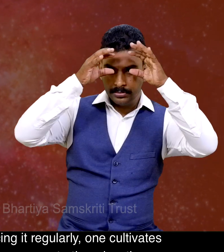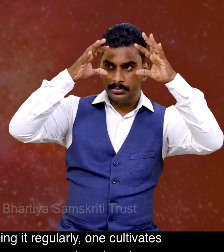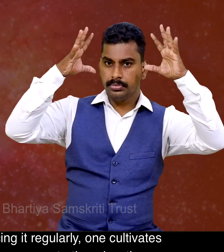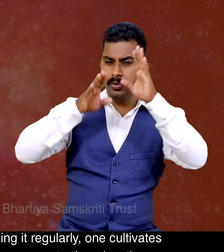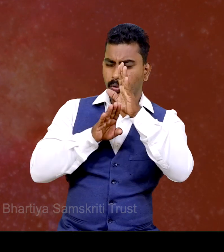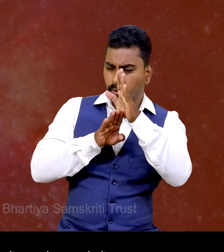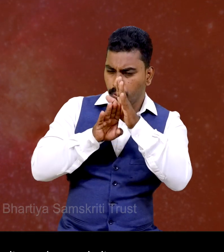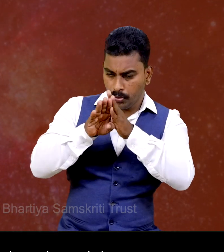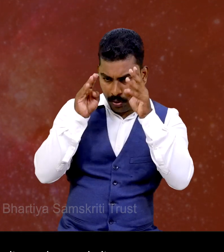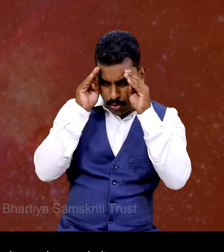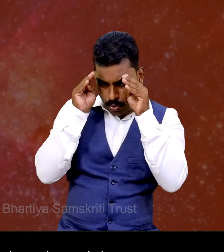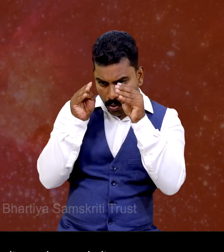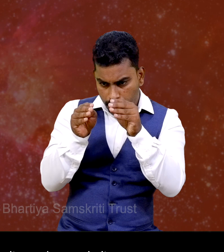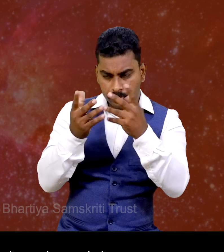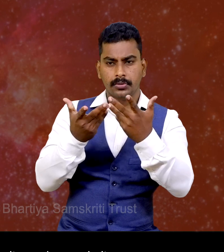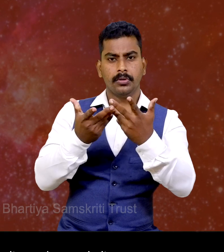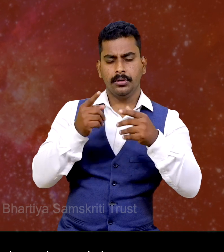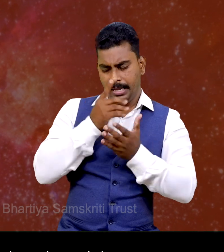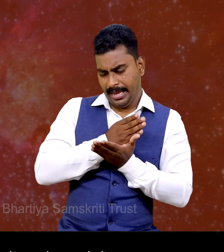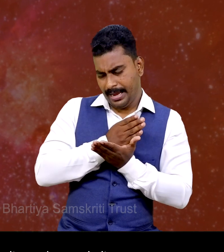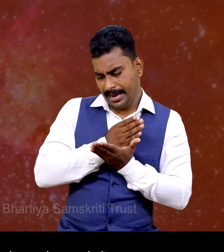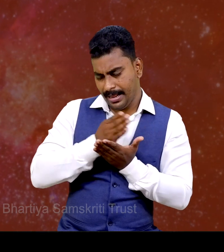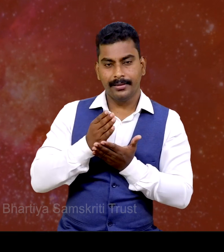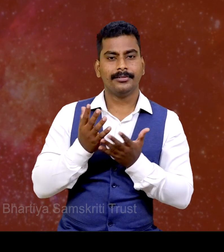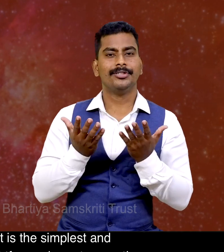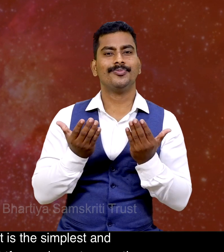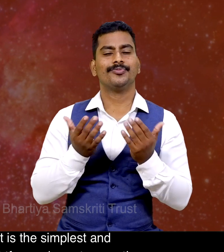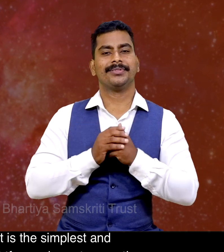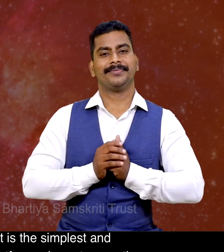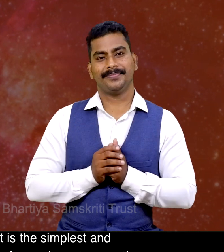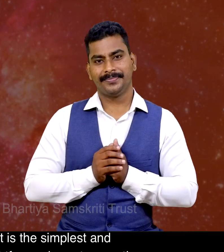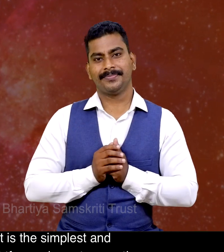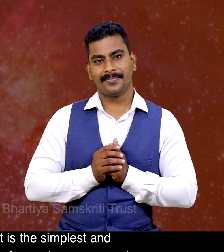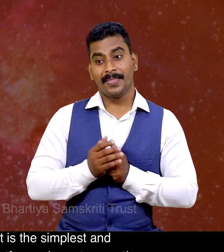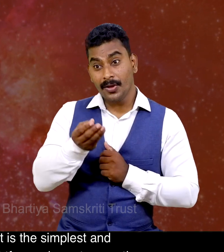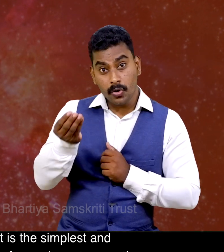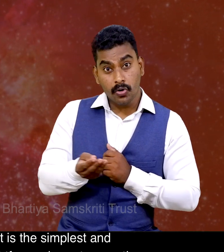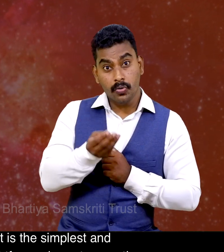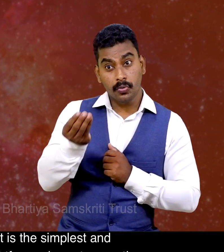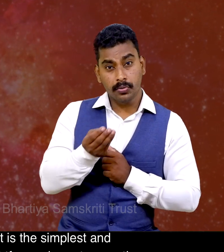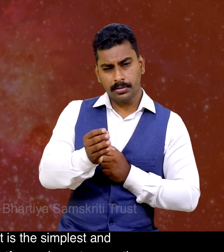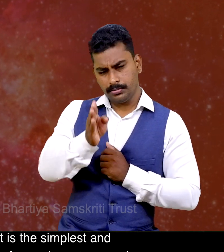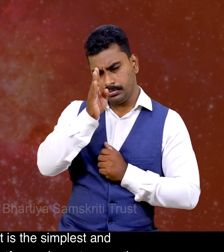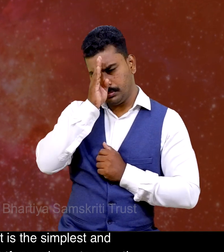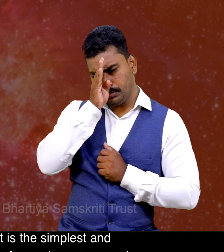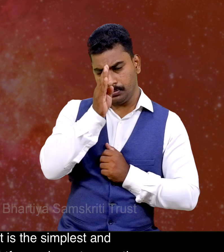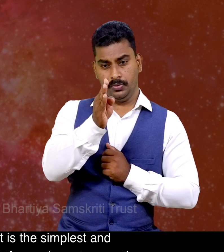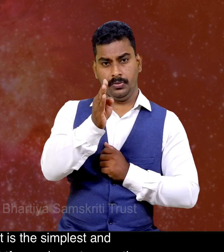devotion, purity, and equanimity. It is the simplest and straightforward way